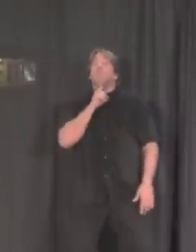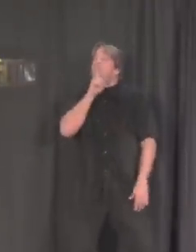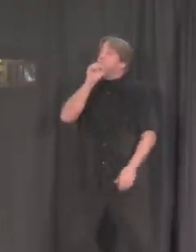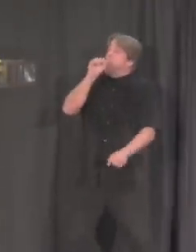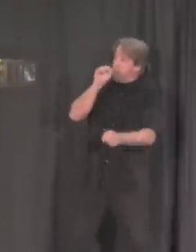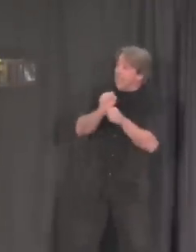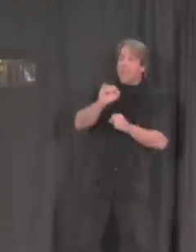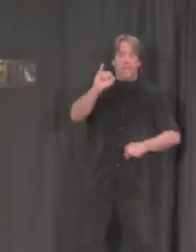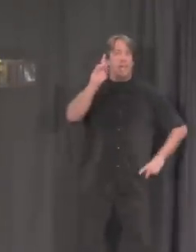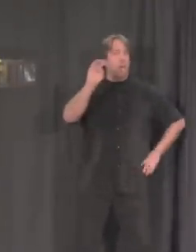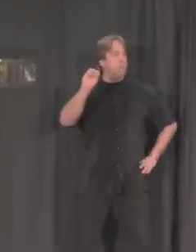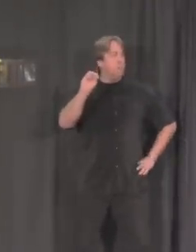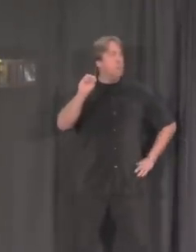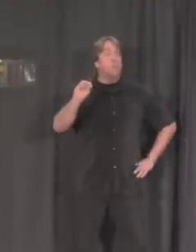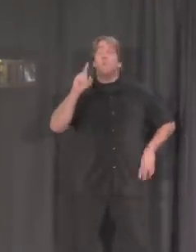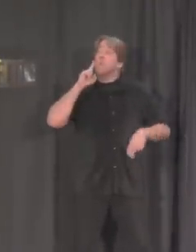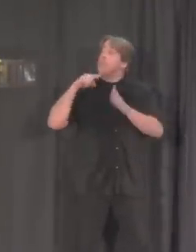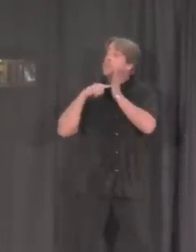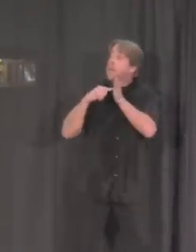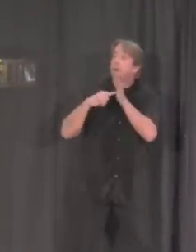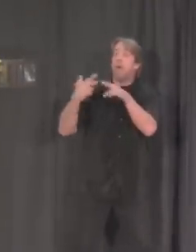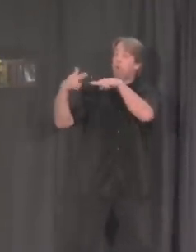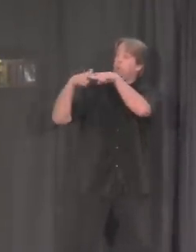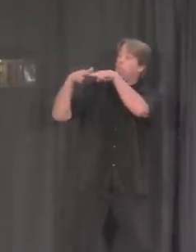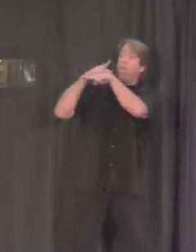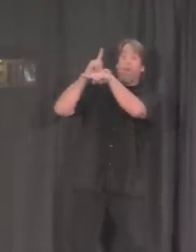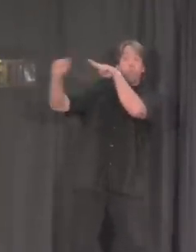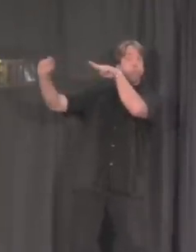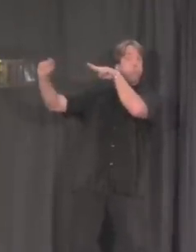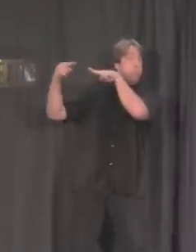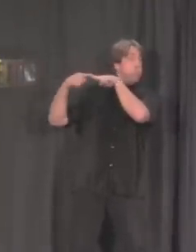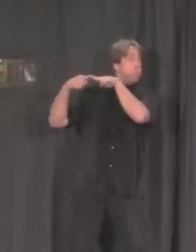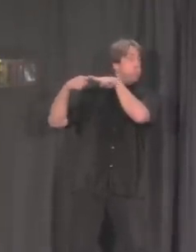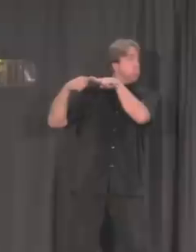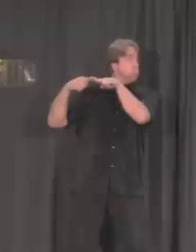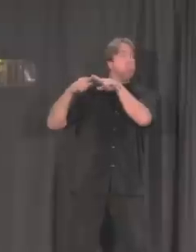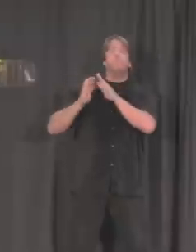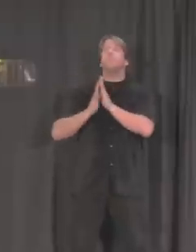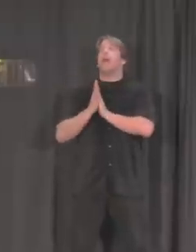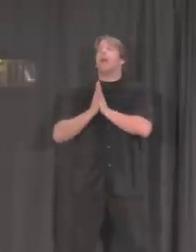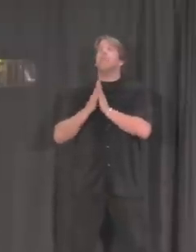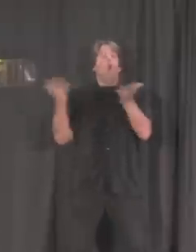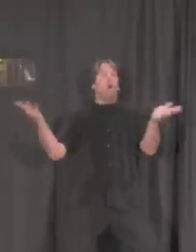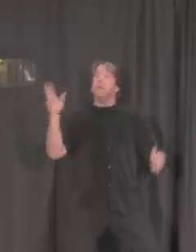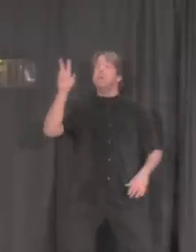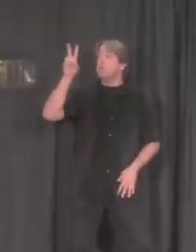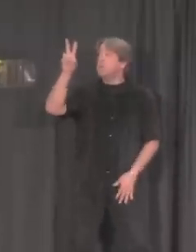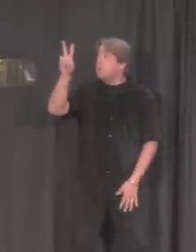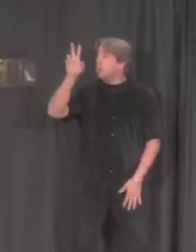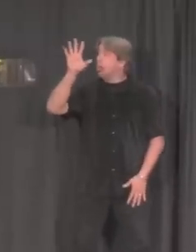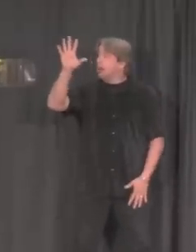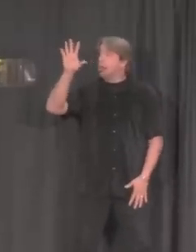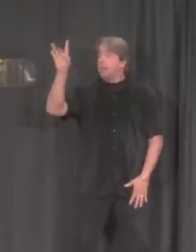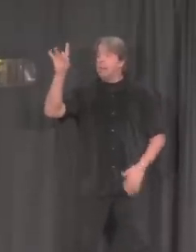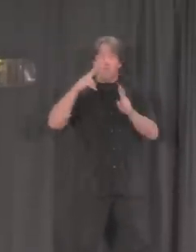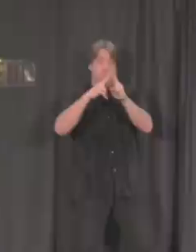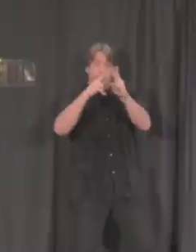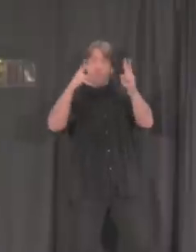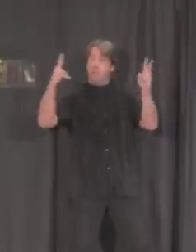up, but real idioms like train gone. It means I'm not going to repeat what I just said. Or 258, which